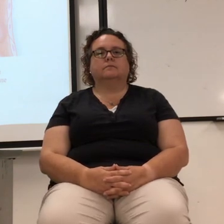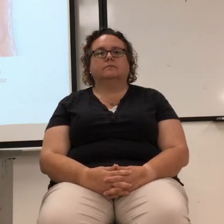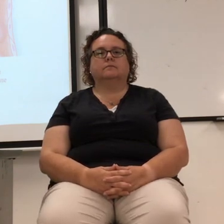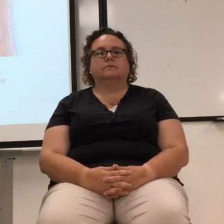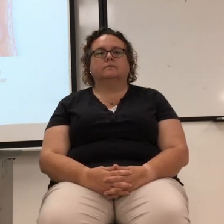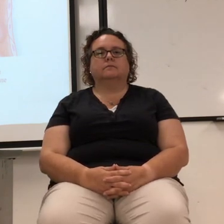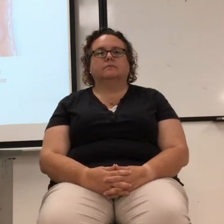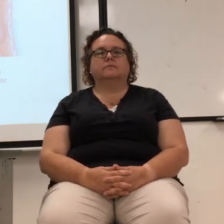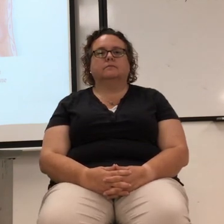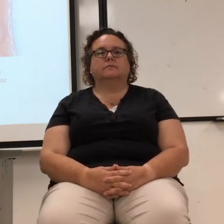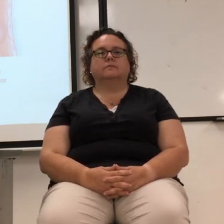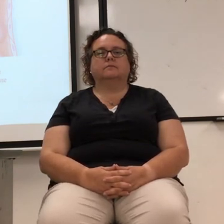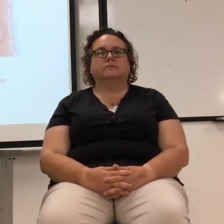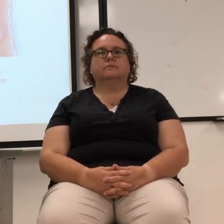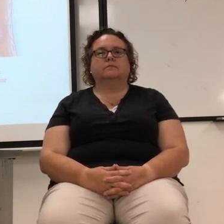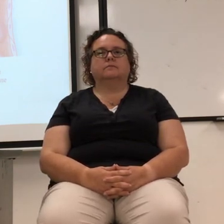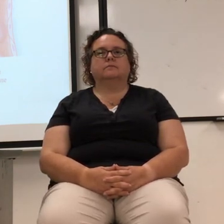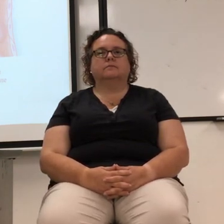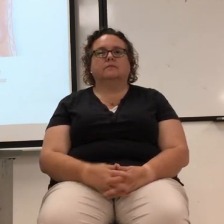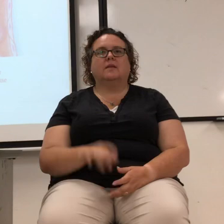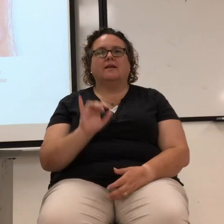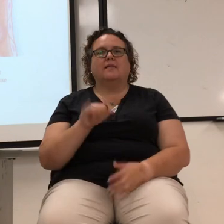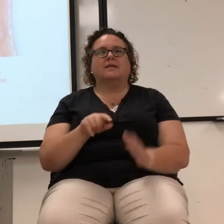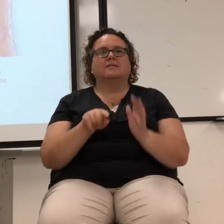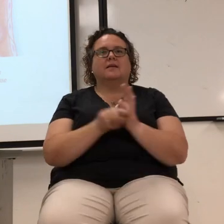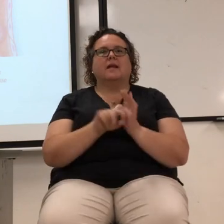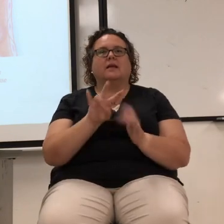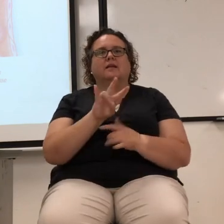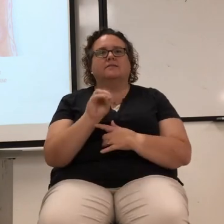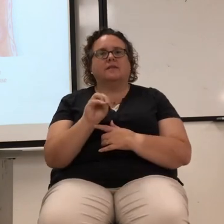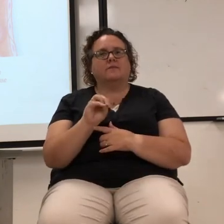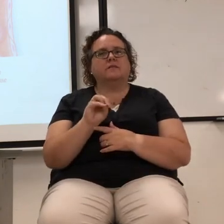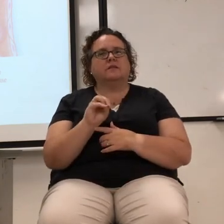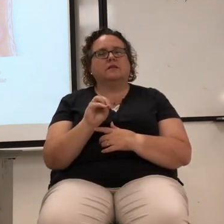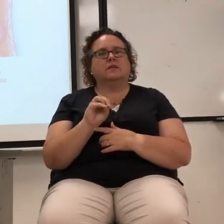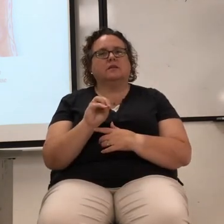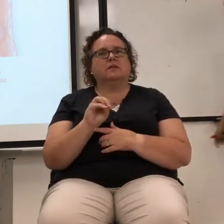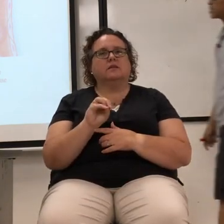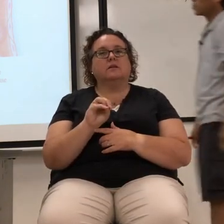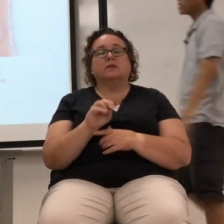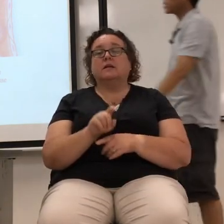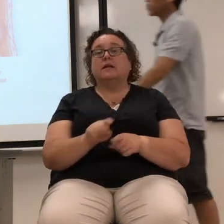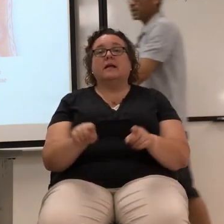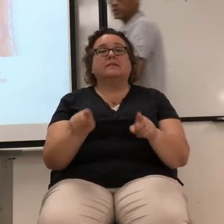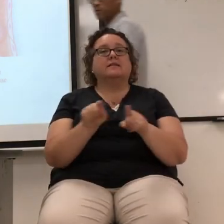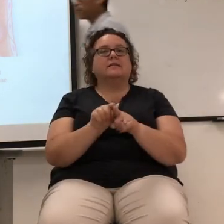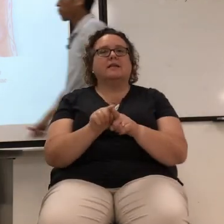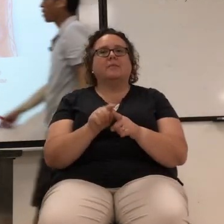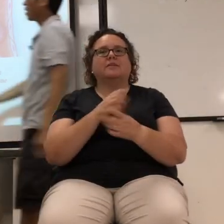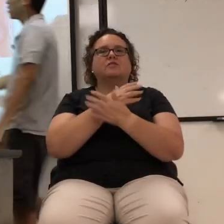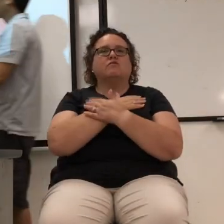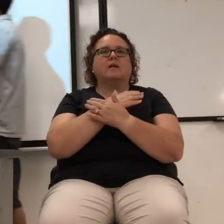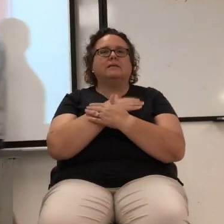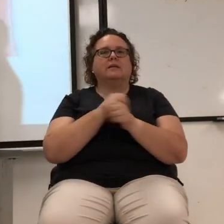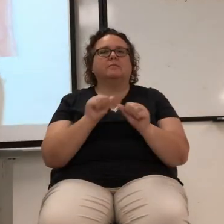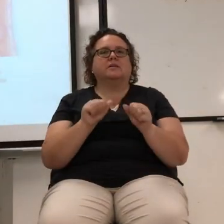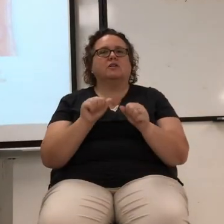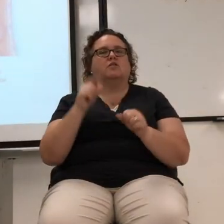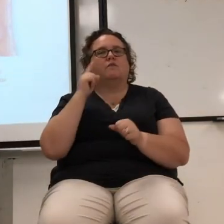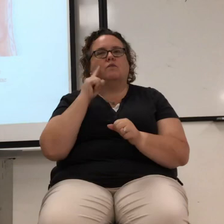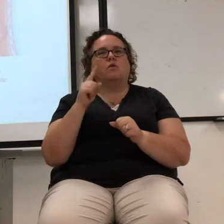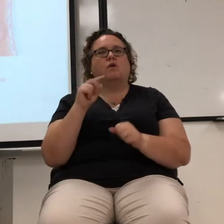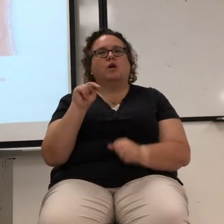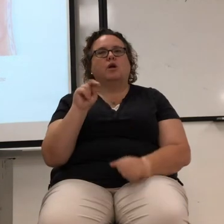And that's the negative 70, which is the same as the resting potential for a neuron,